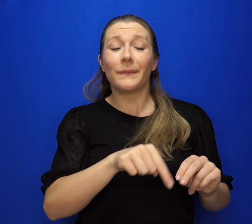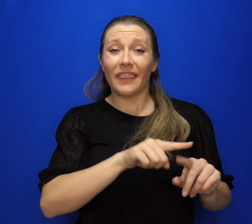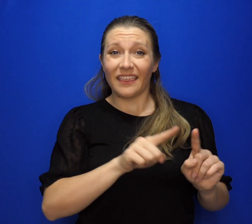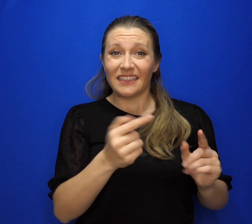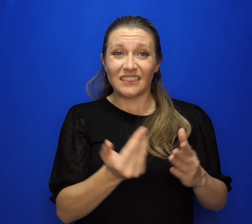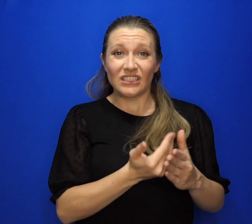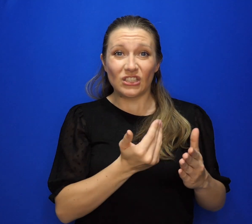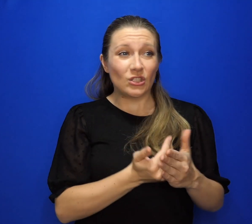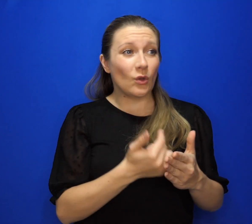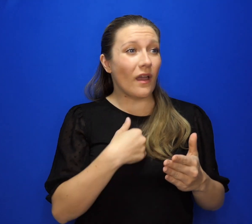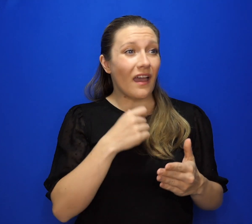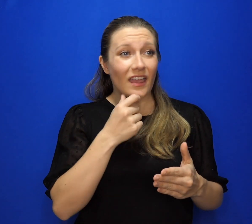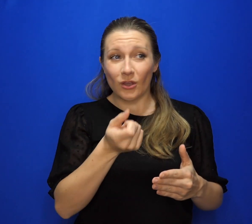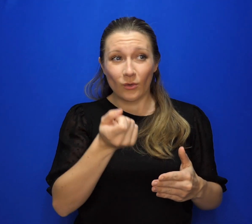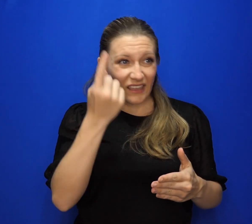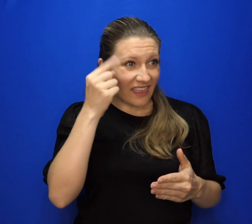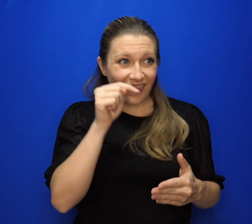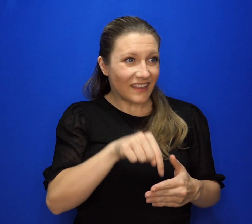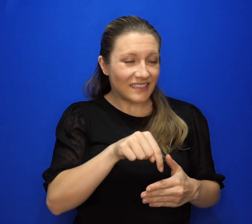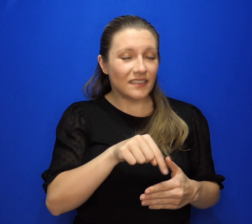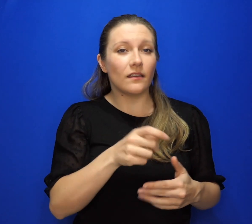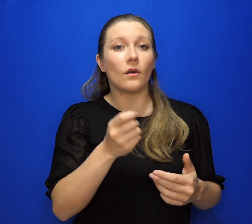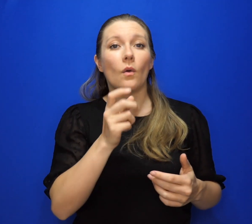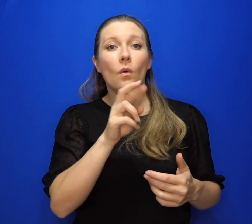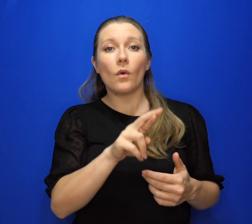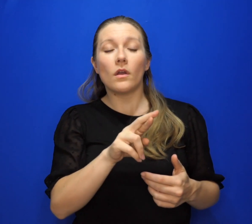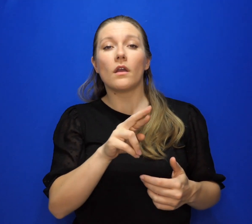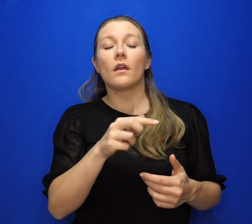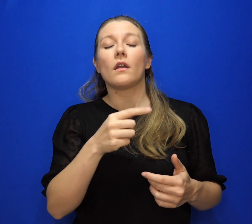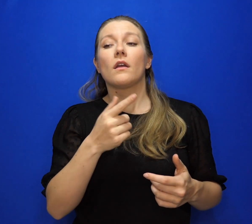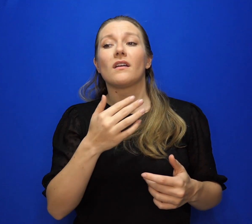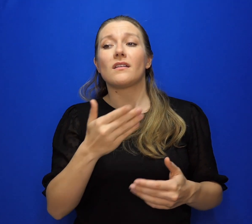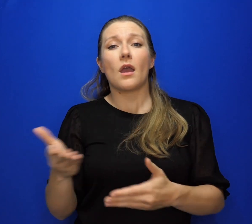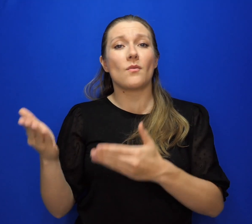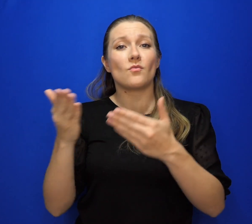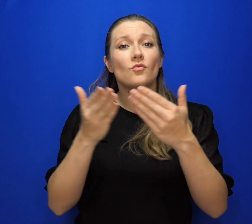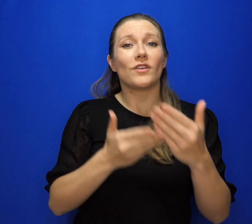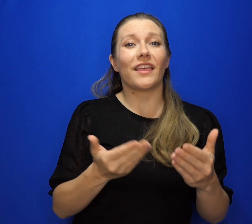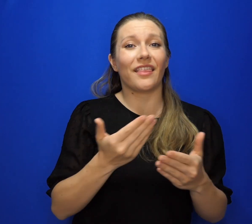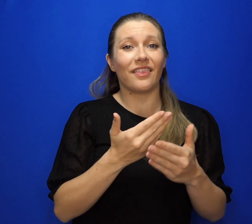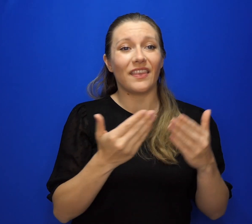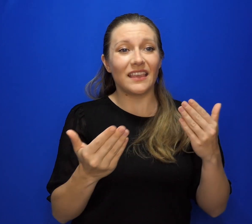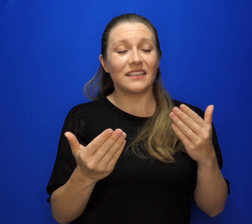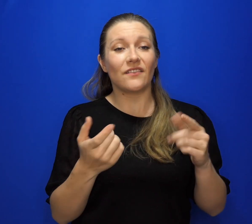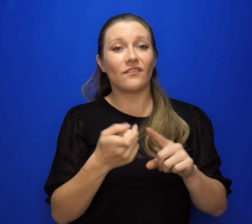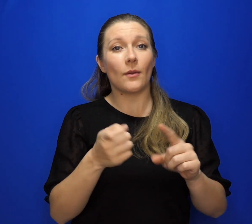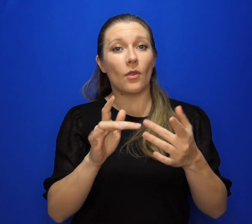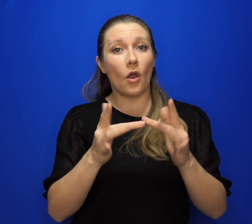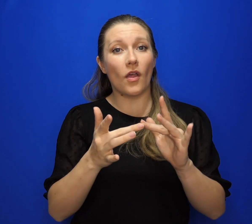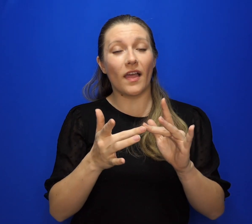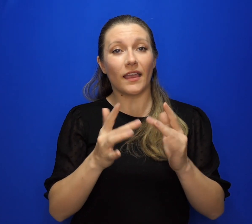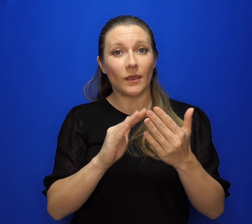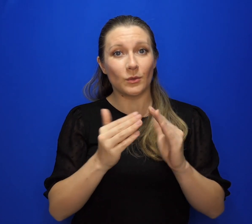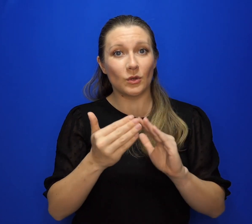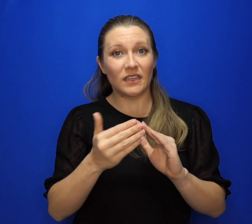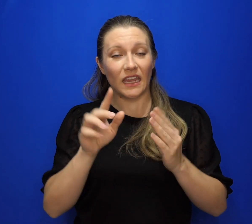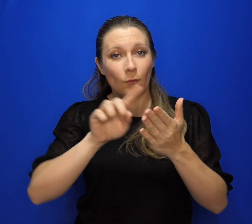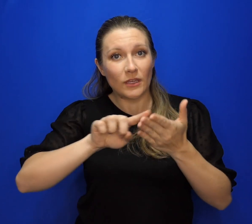Or I've bring in some of the things, maybe you've done the online community kinds of investigating and you've seen